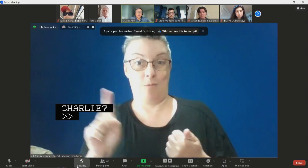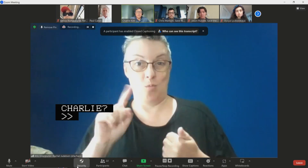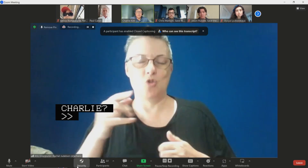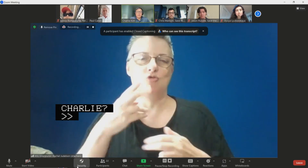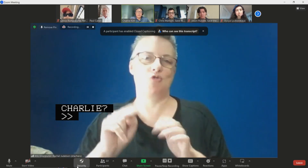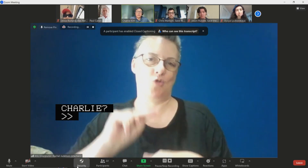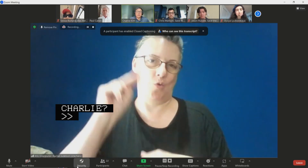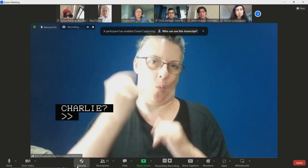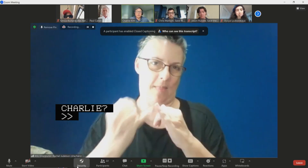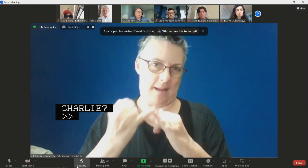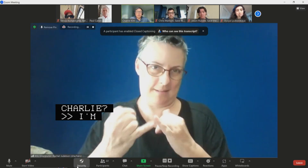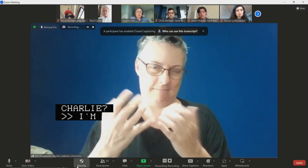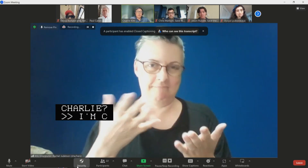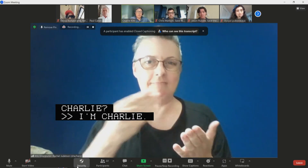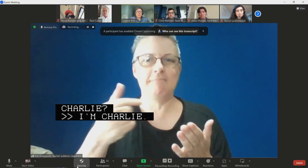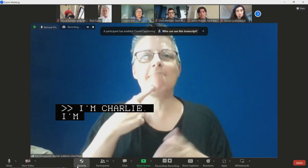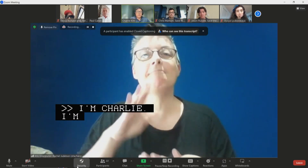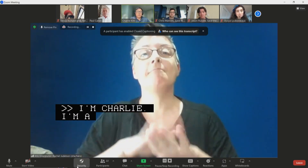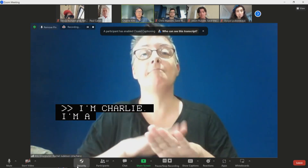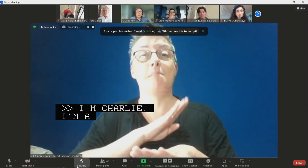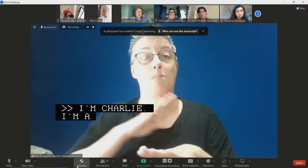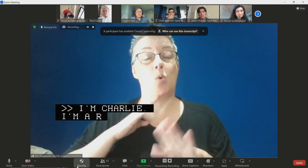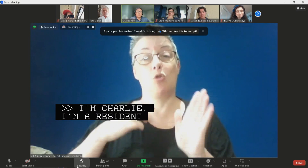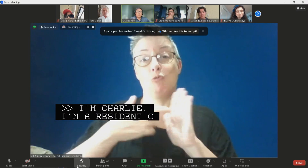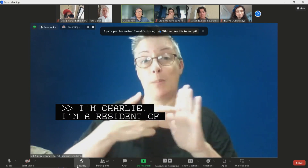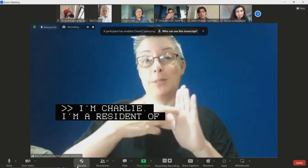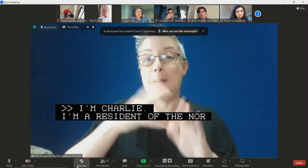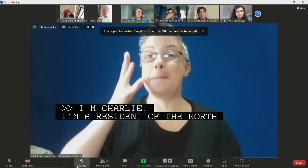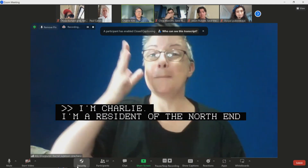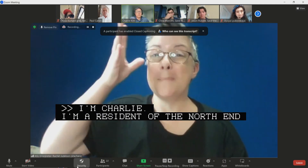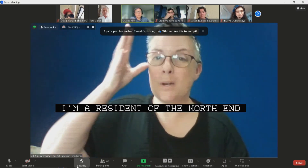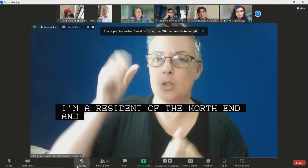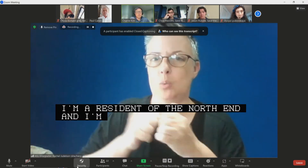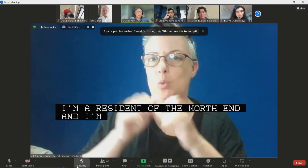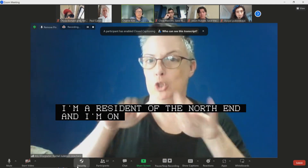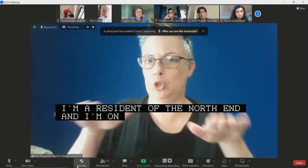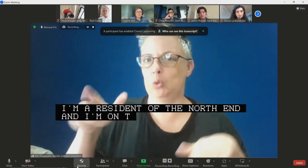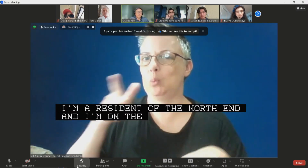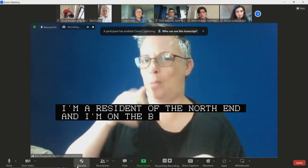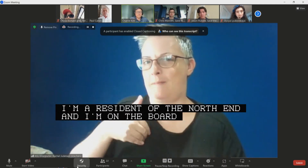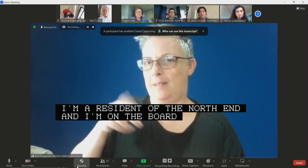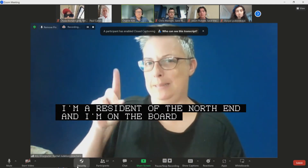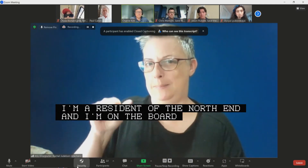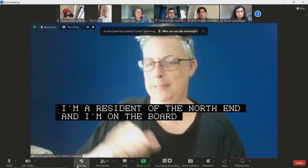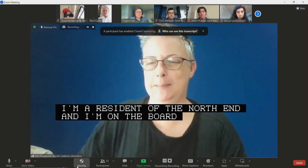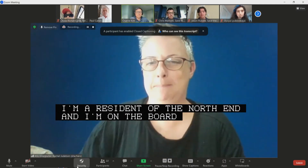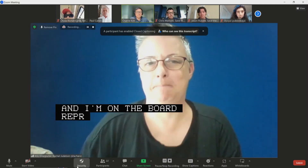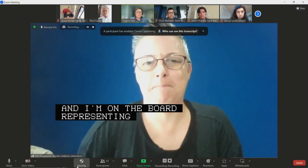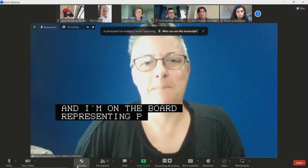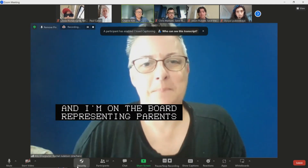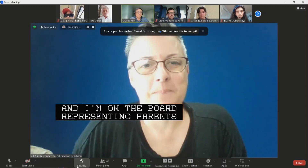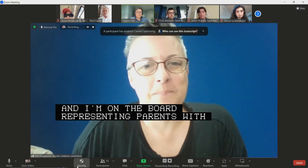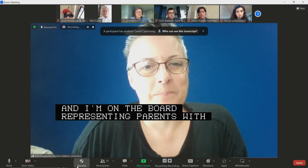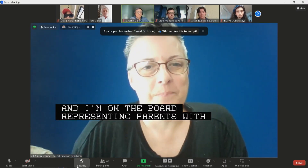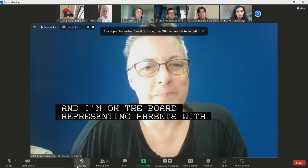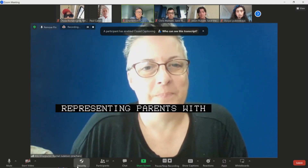End, and I'm on the board representing parents with children with disabilities.